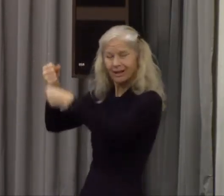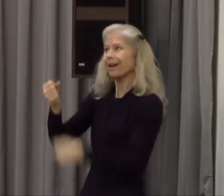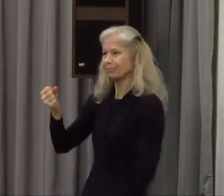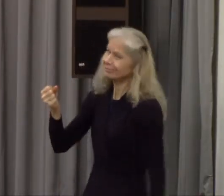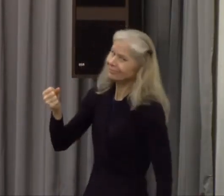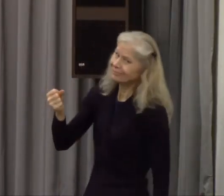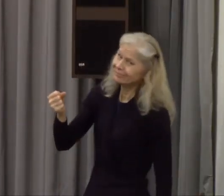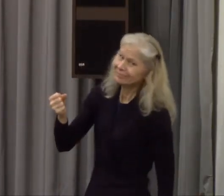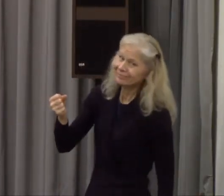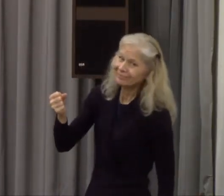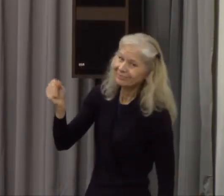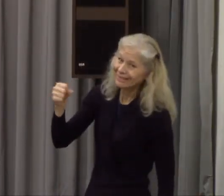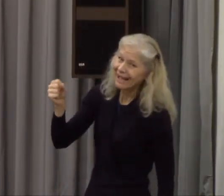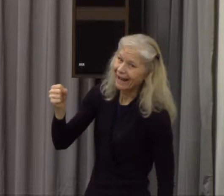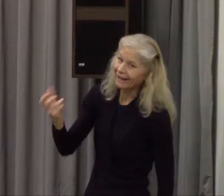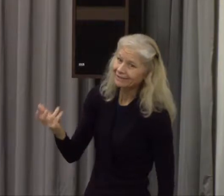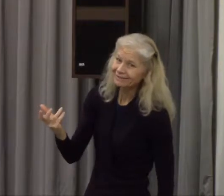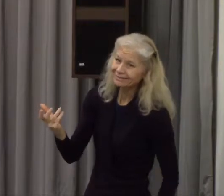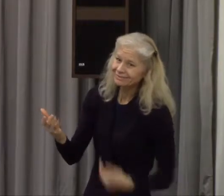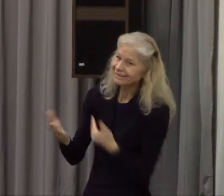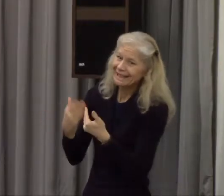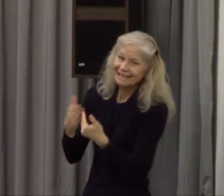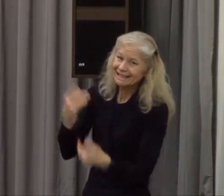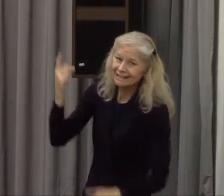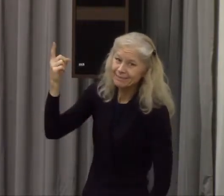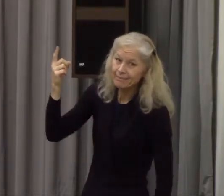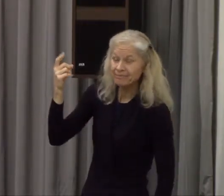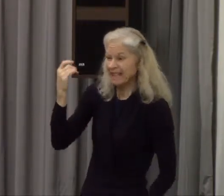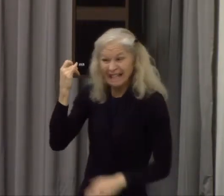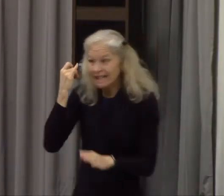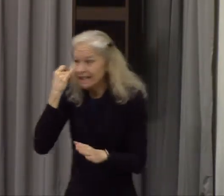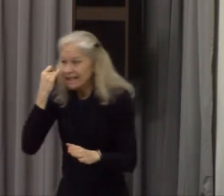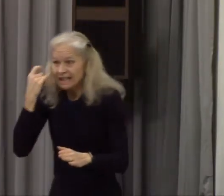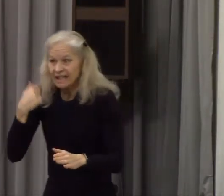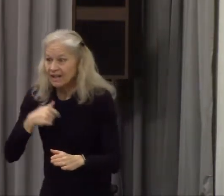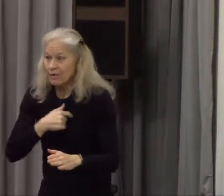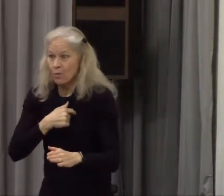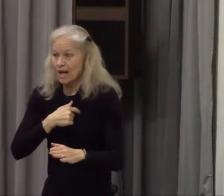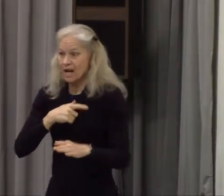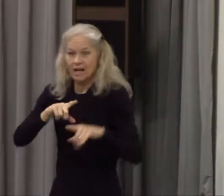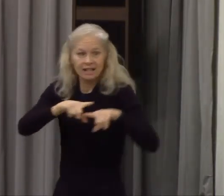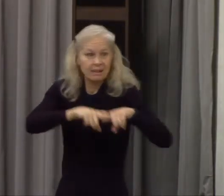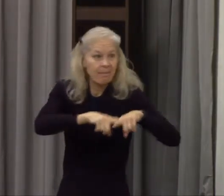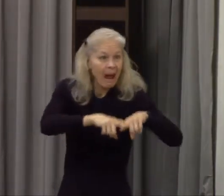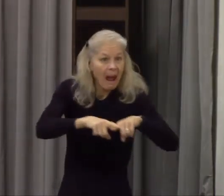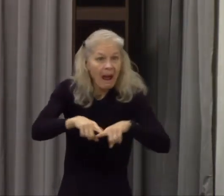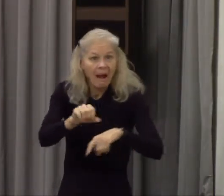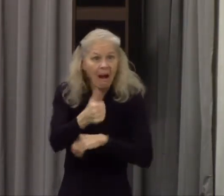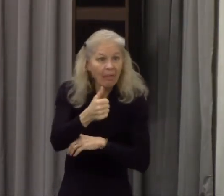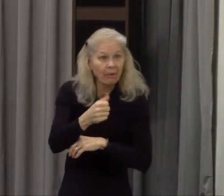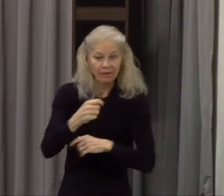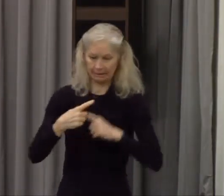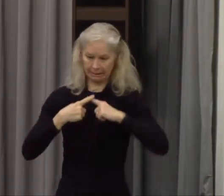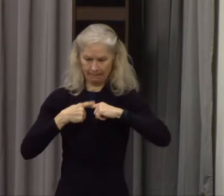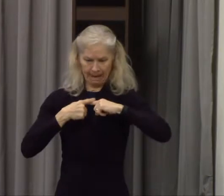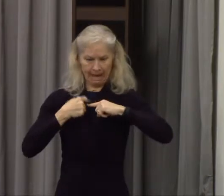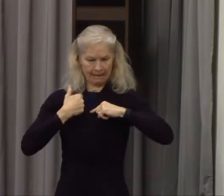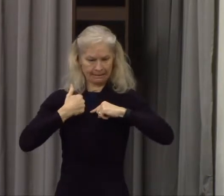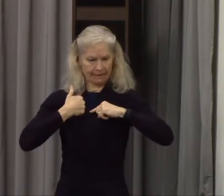the way, we're missing out if we don't. who else are you going to trust? Yourself? The world? The government?